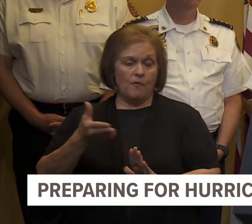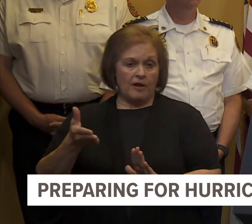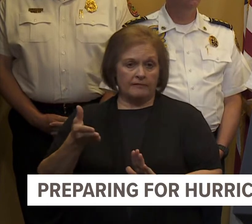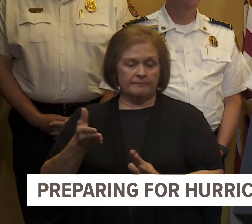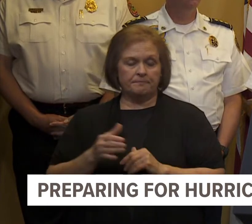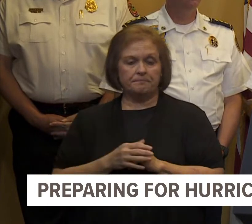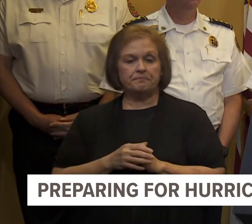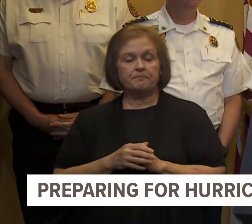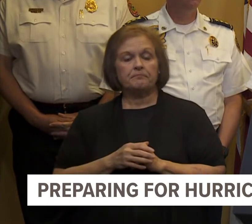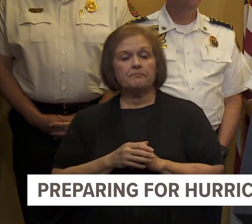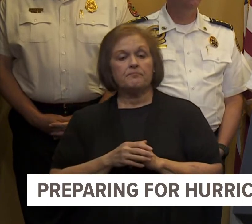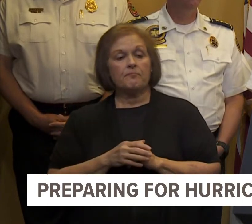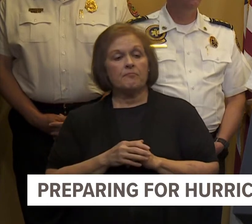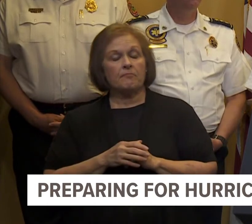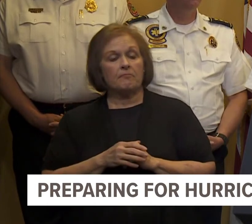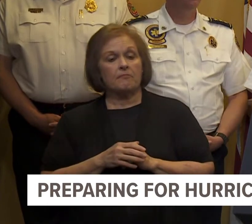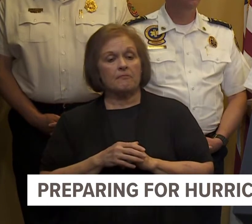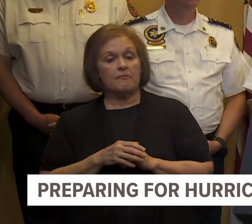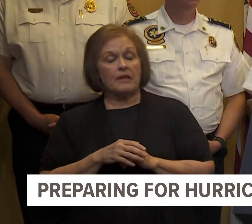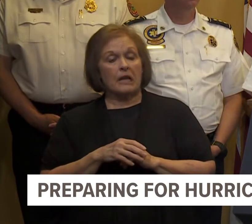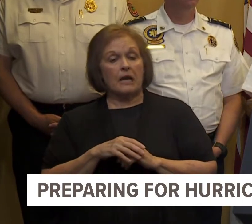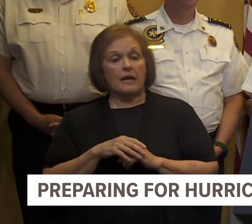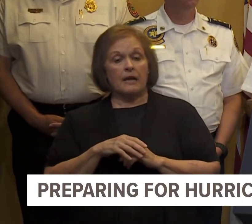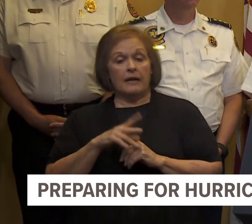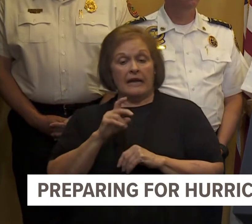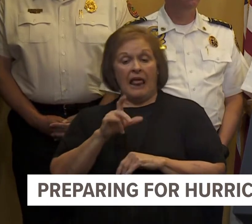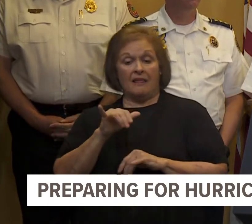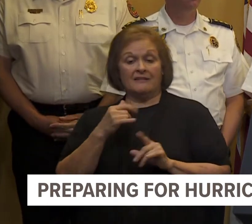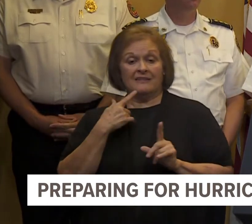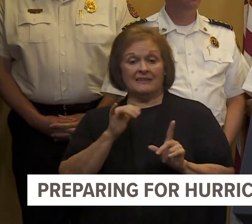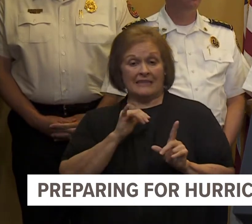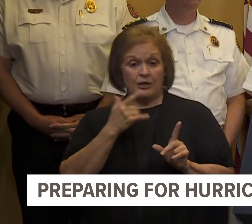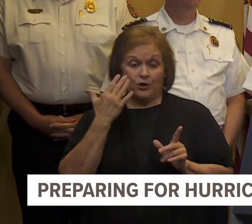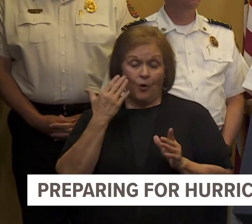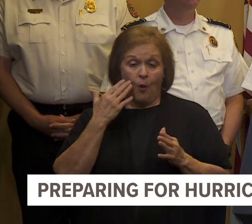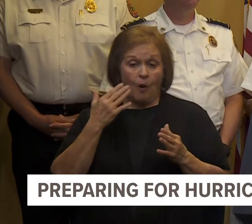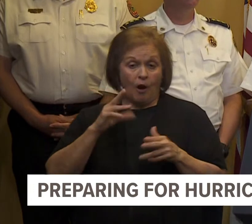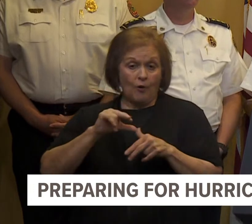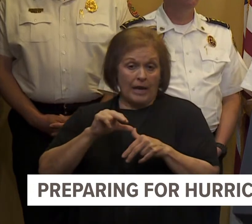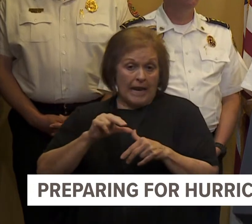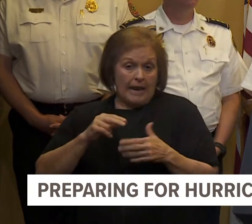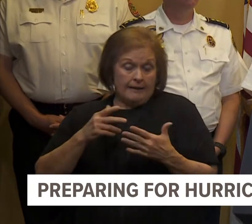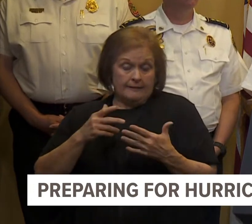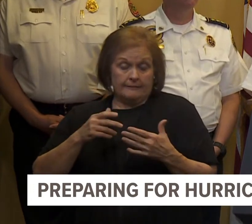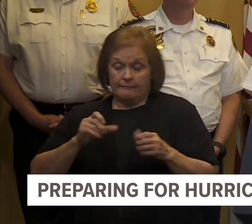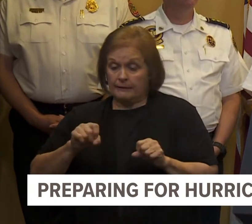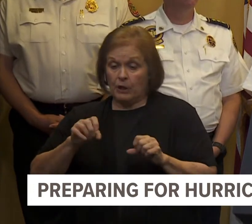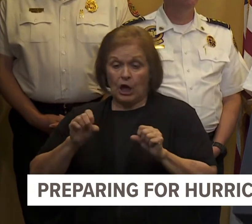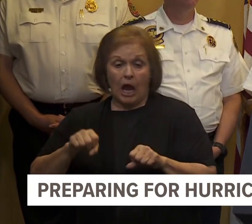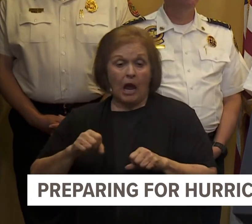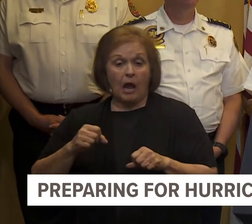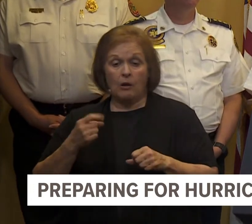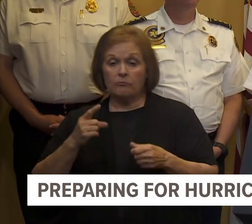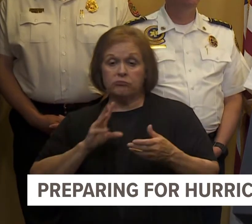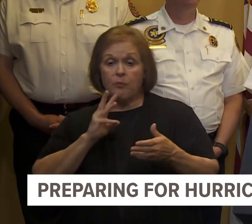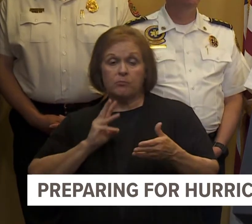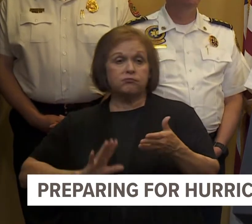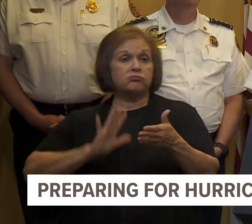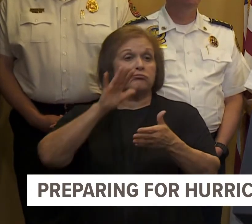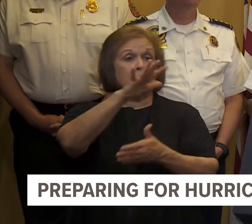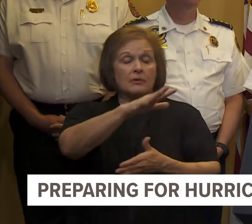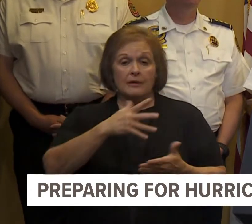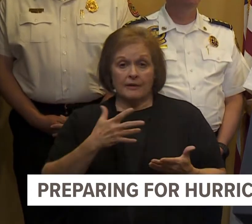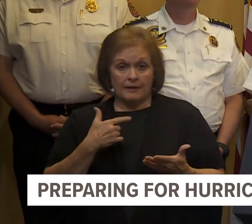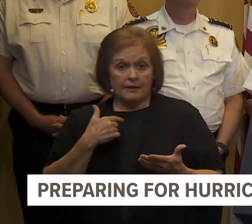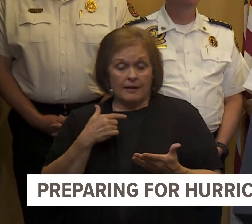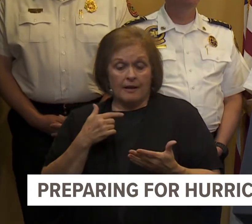there. However, as Kelly said, I'll repeat it, there is going to be a hurricane someday that will overtop that system. 2 years ago, I stand at this podium